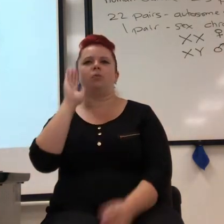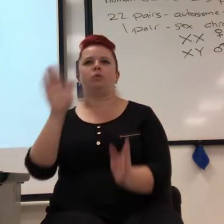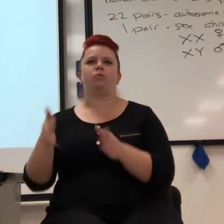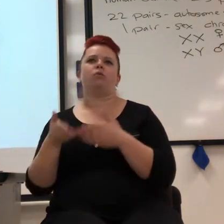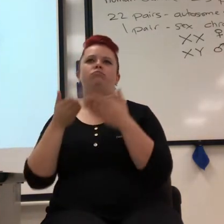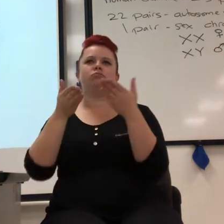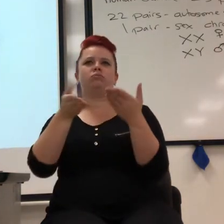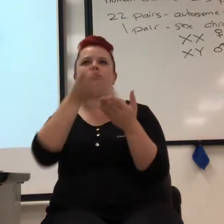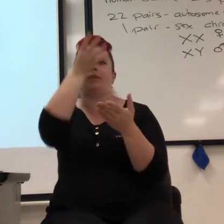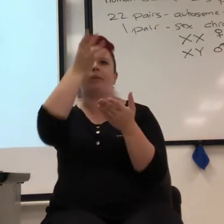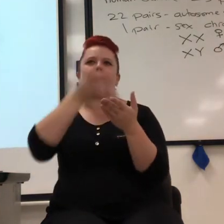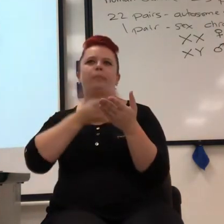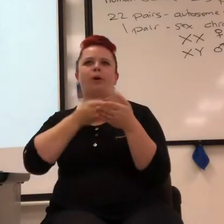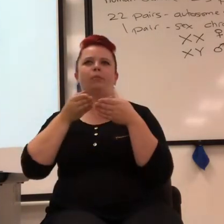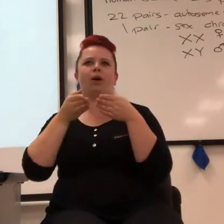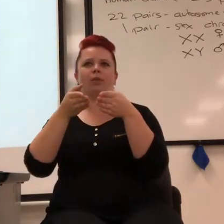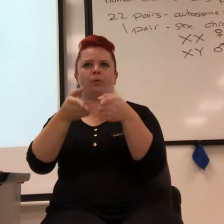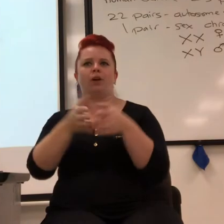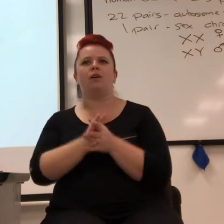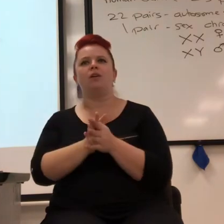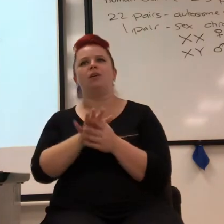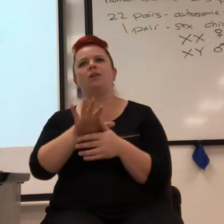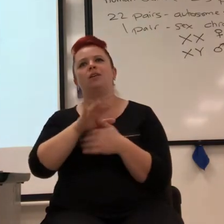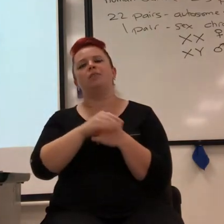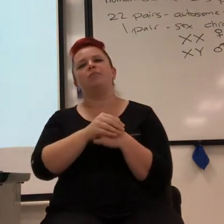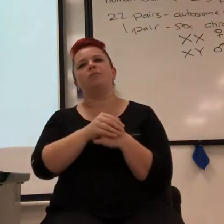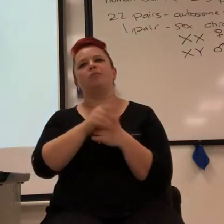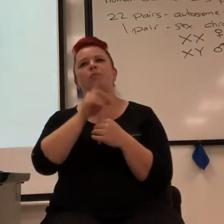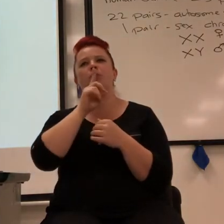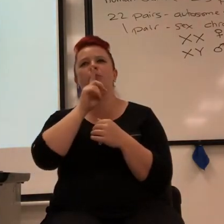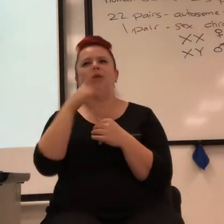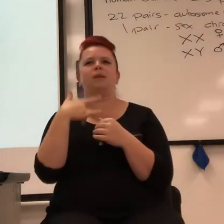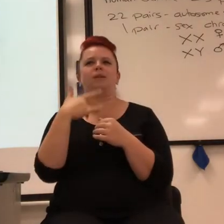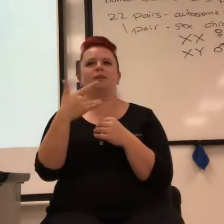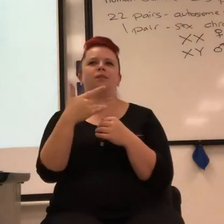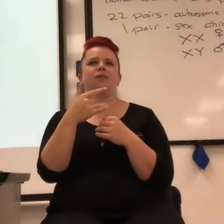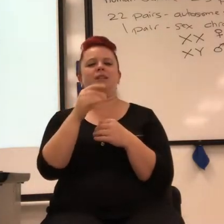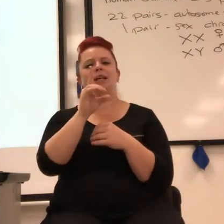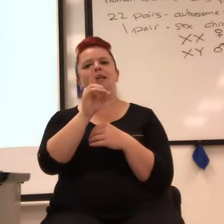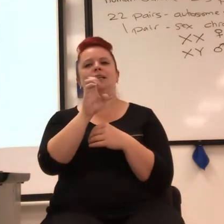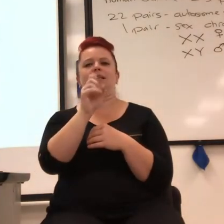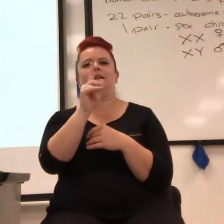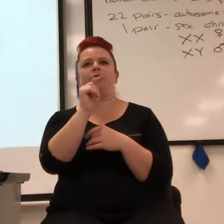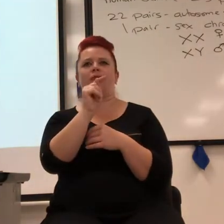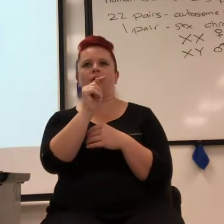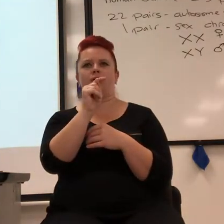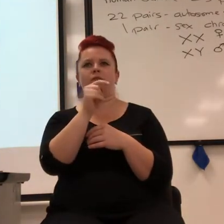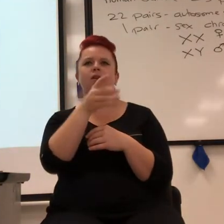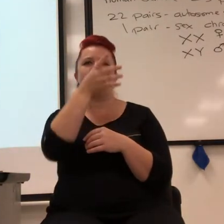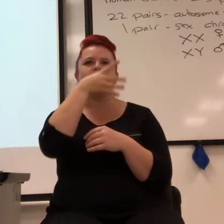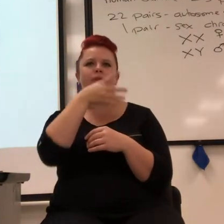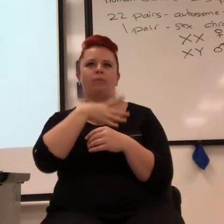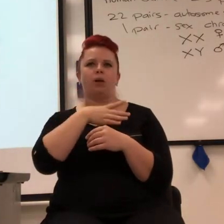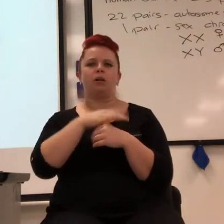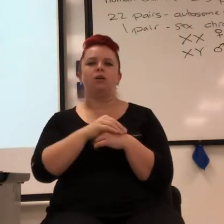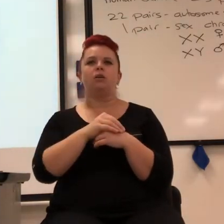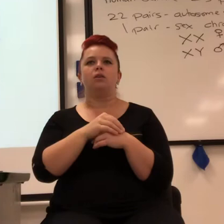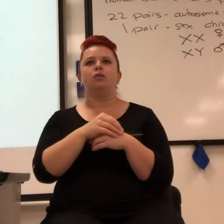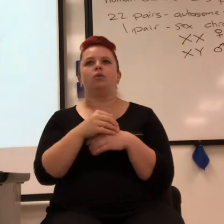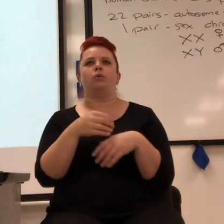male pathway. Kind of the default is female. So just considering that, egg,